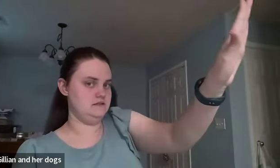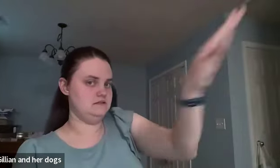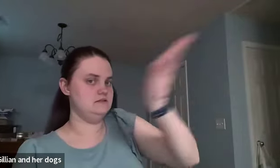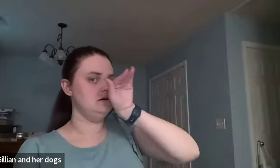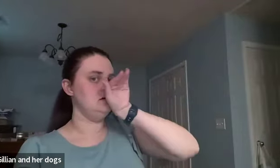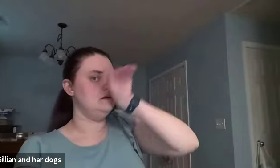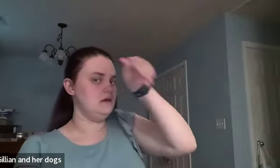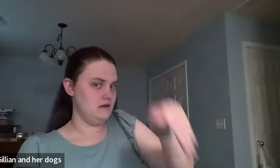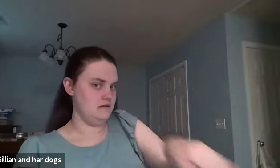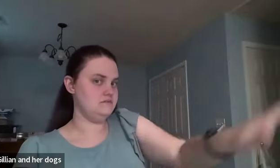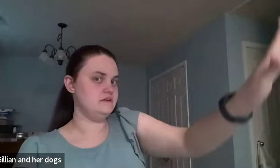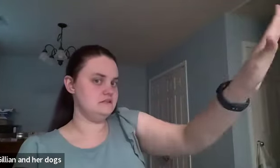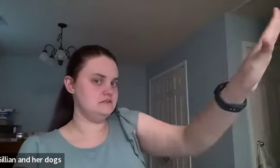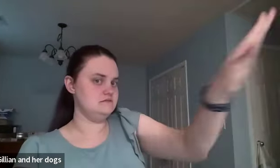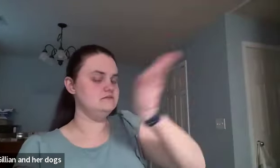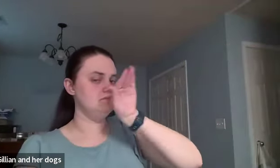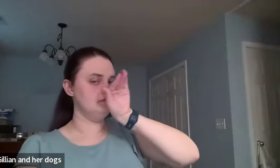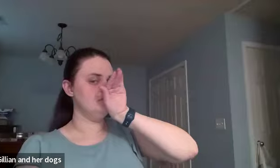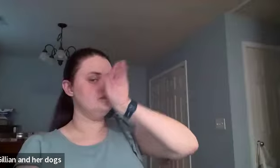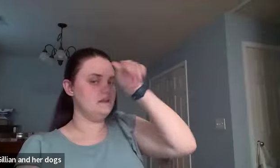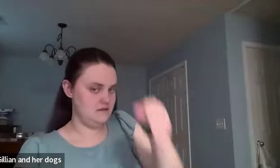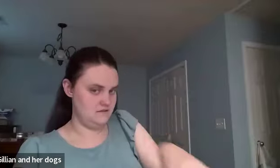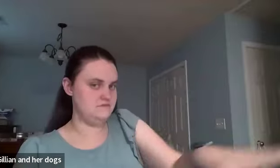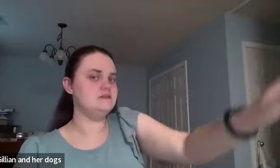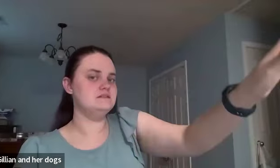elephant, elephant, elephant,